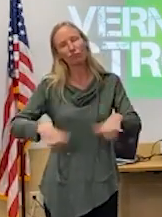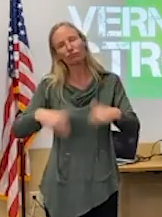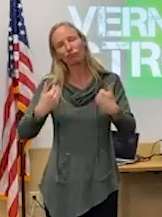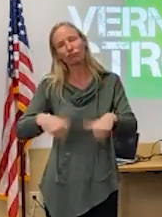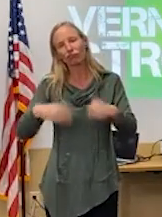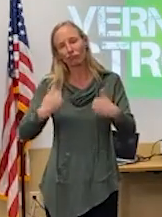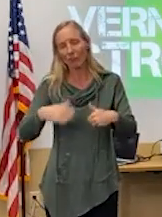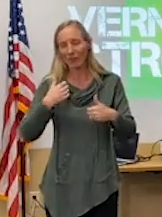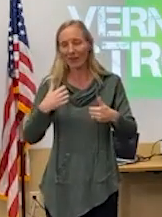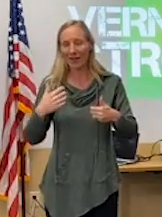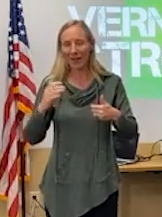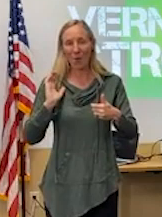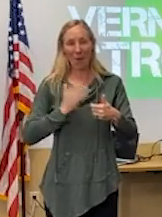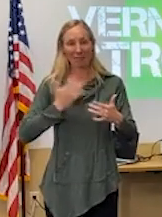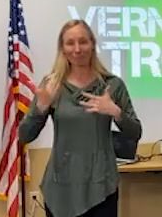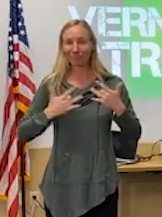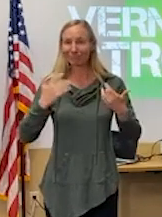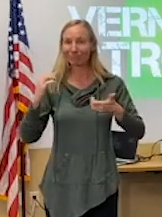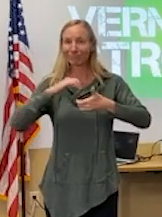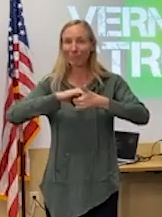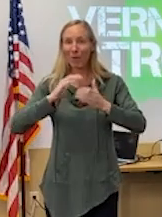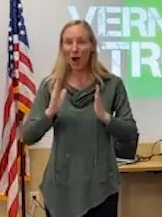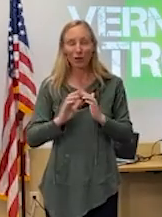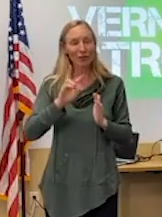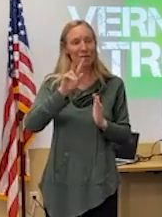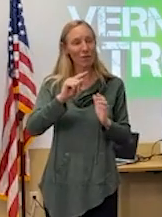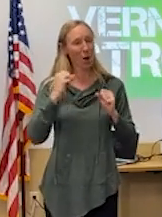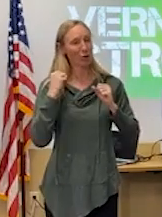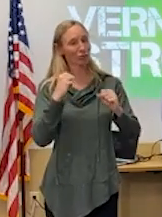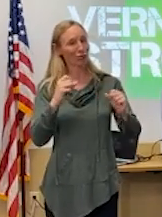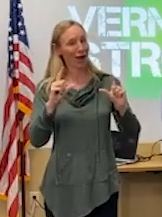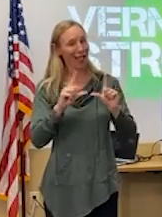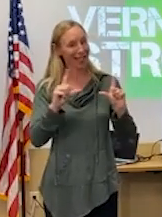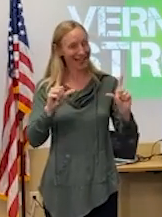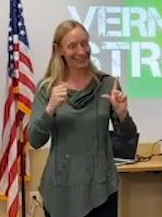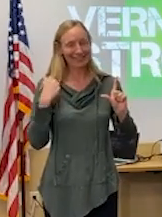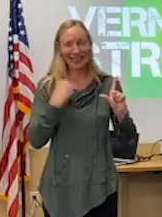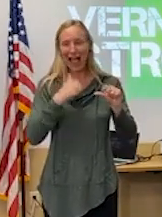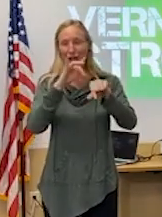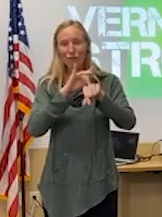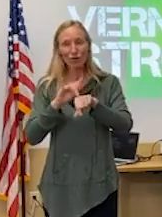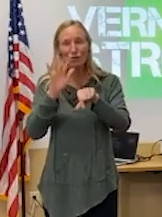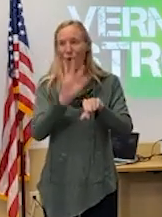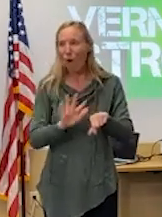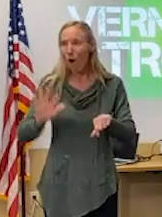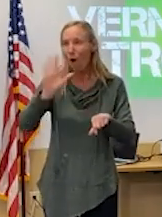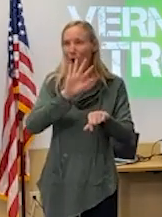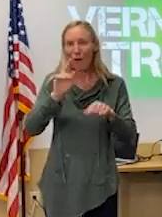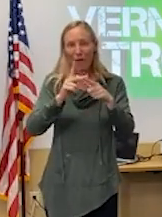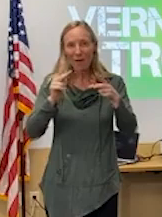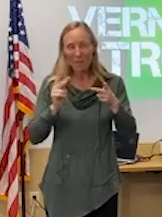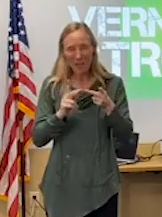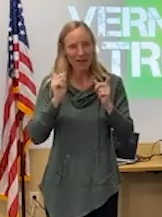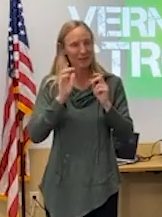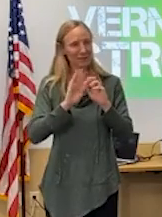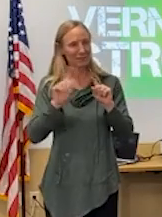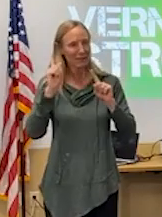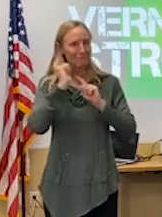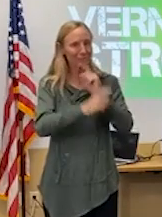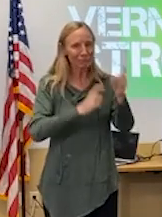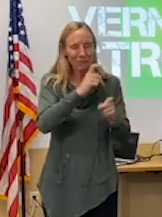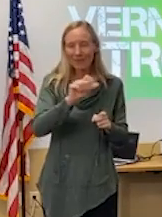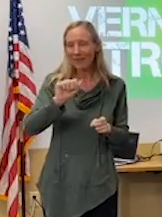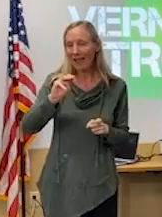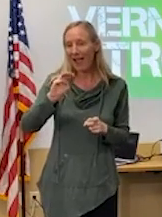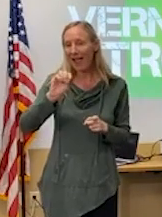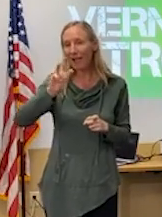Vermont Strong License Plate Partnership. The resources will go out every corner of the state. We've already made grants from everyone from the Ainsworth